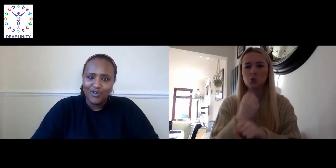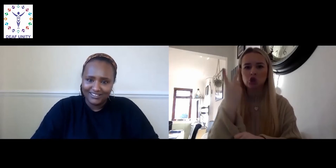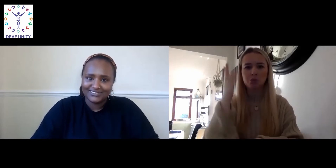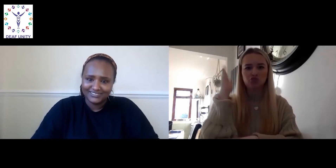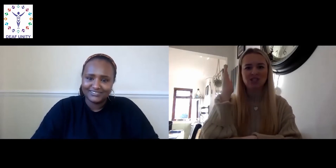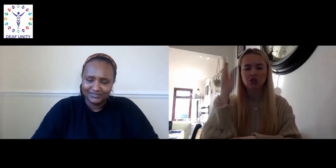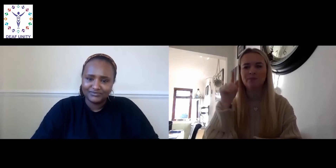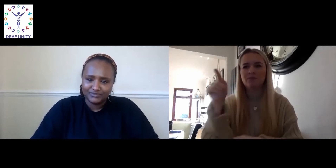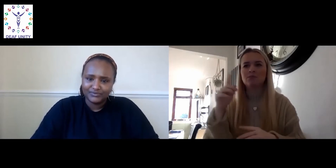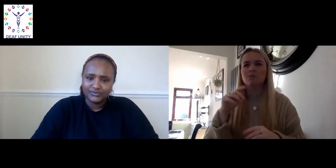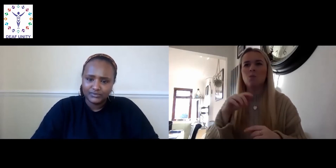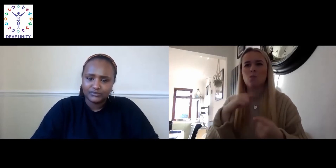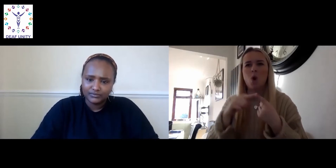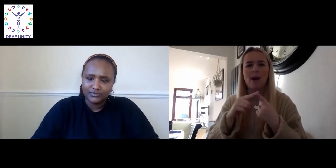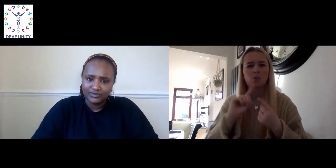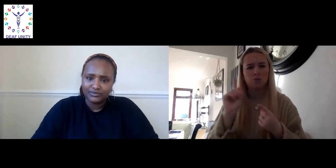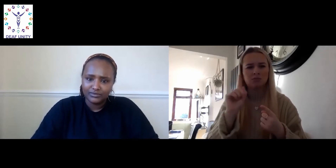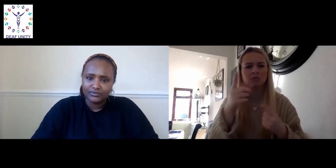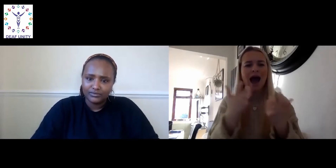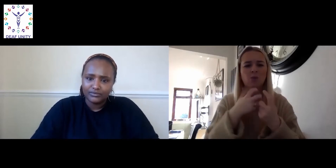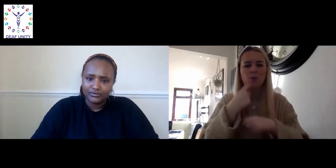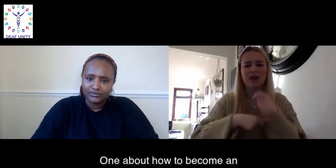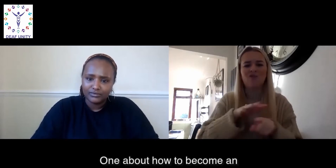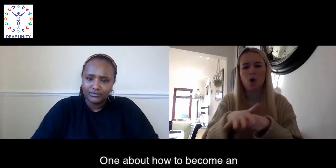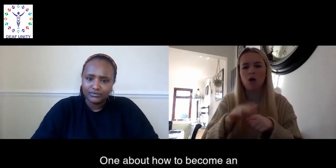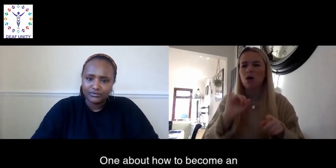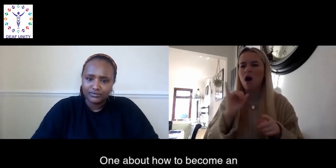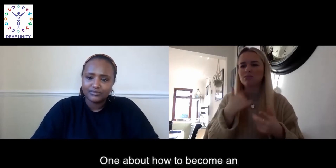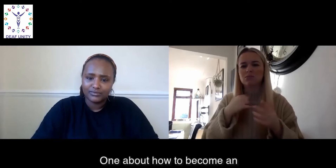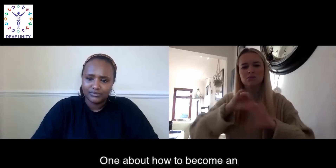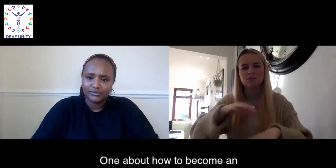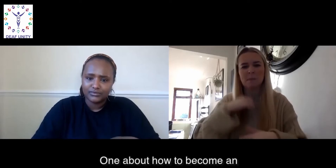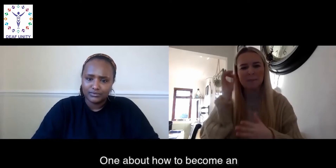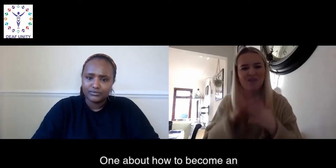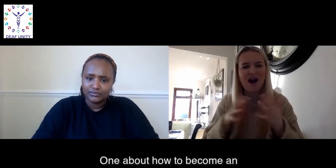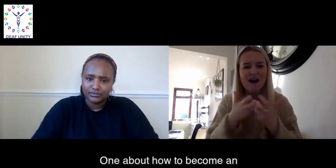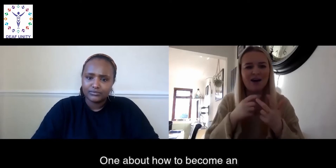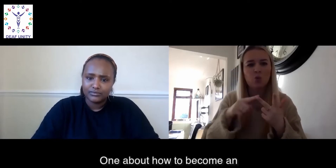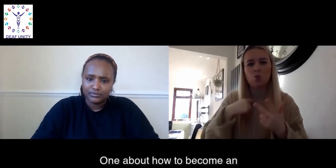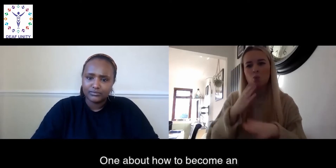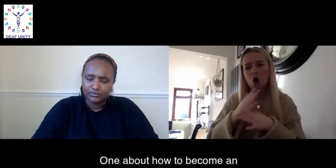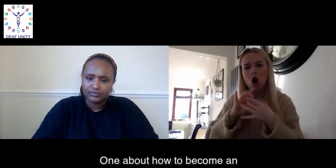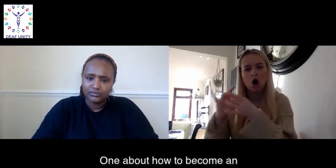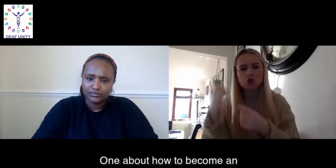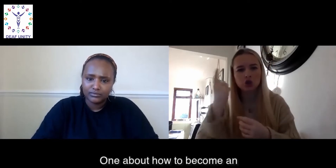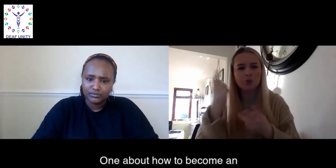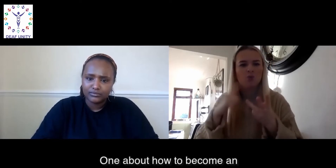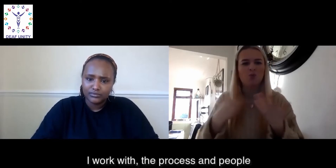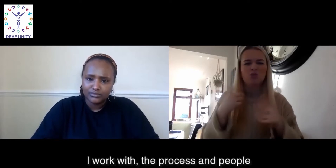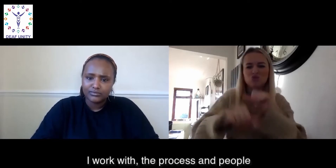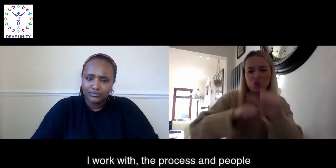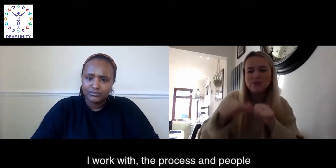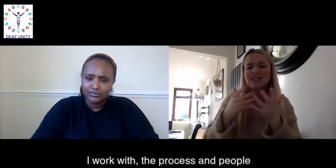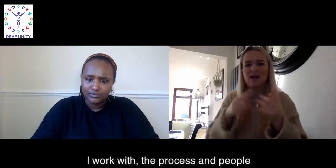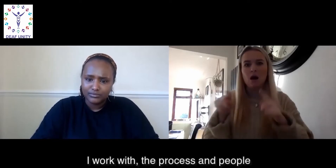Wow. Yeah, I did 2 presentations. One about how to become an influencer, like my experience, who I work